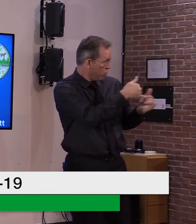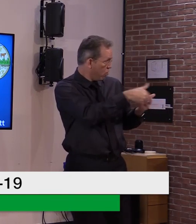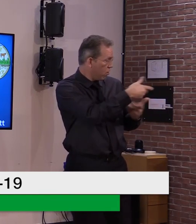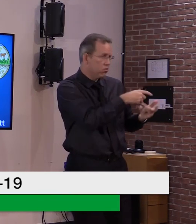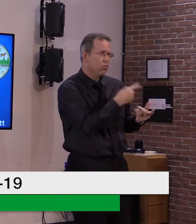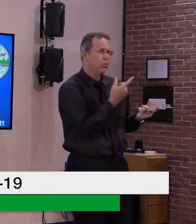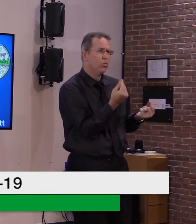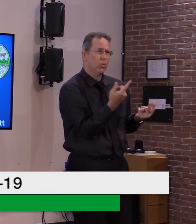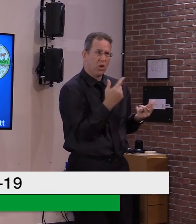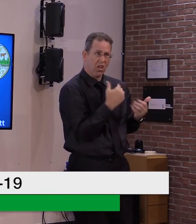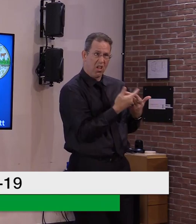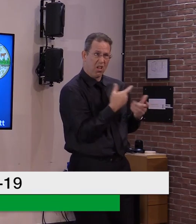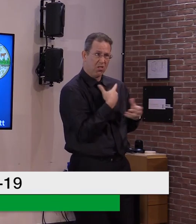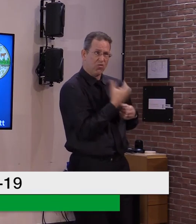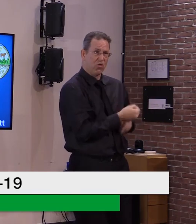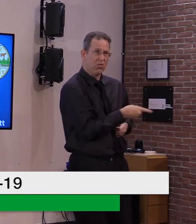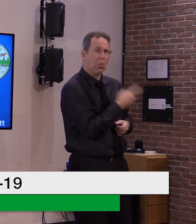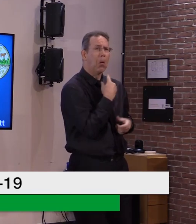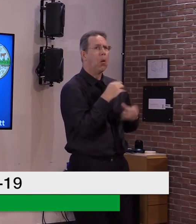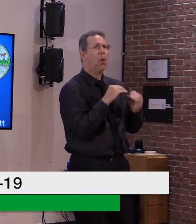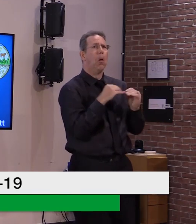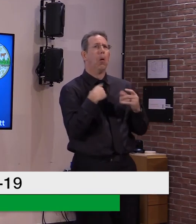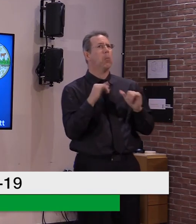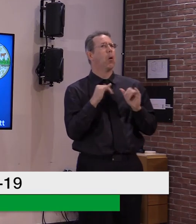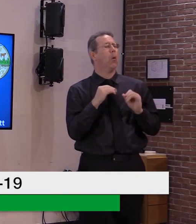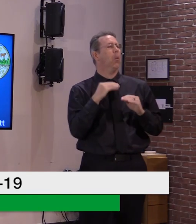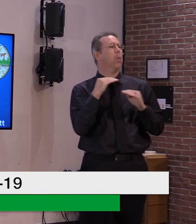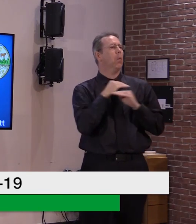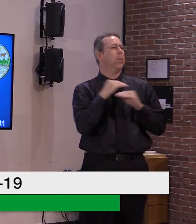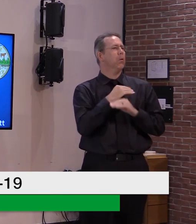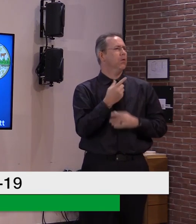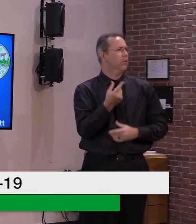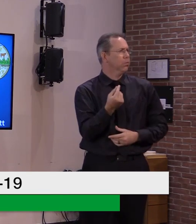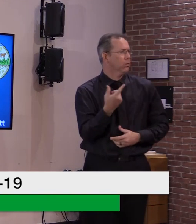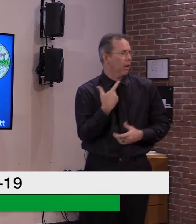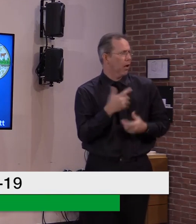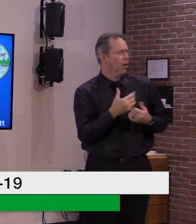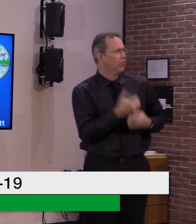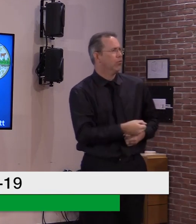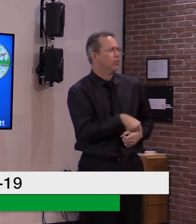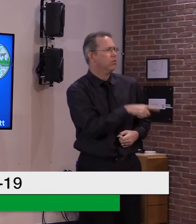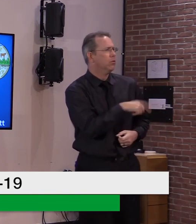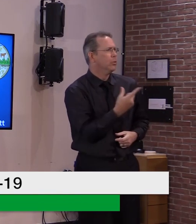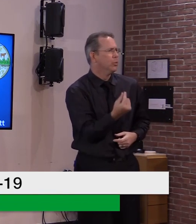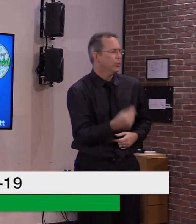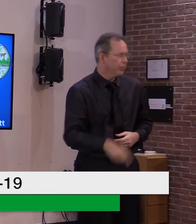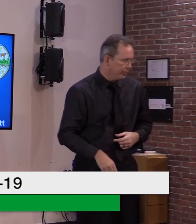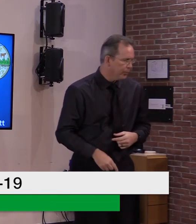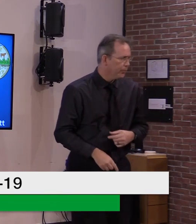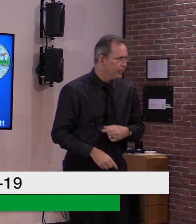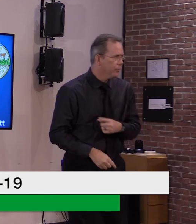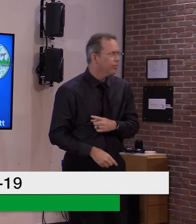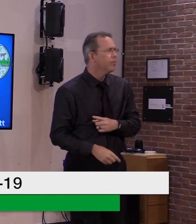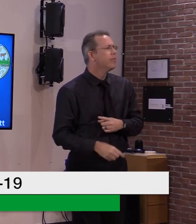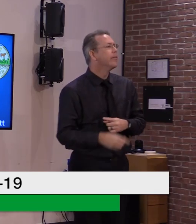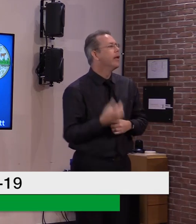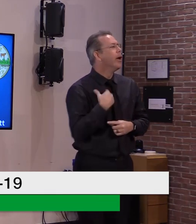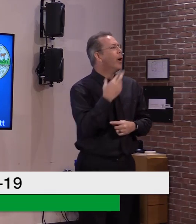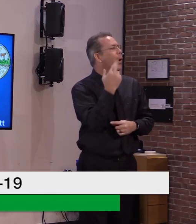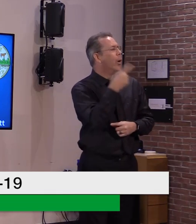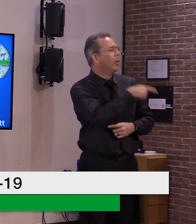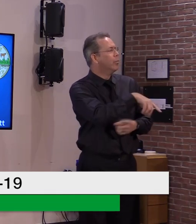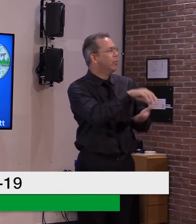the faster we can get out of it and so i would ask everyone to be truthful and in anticipation of that question